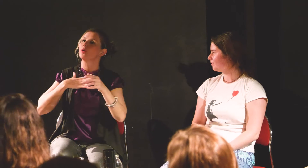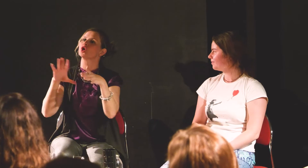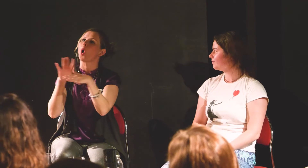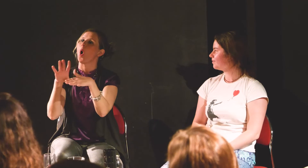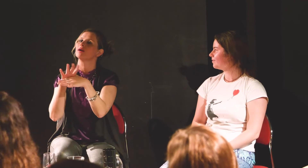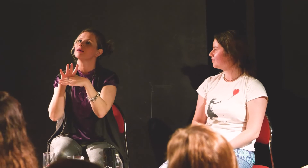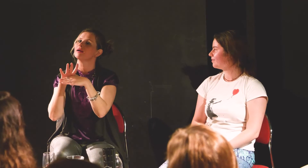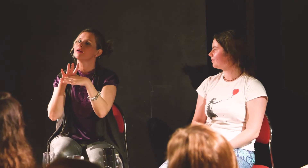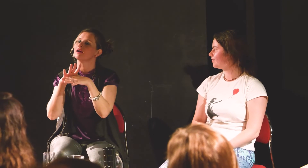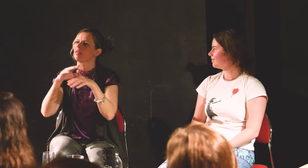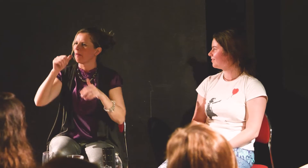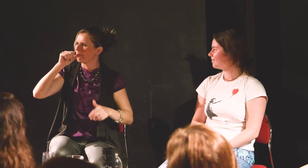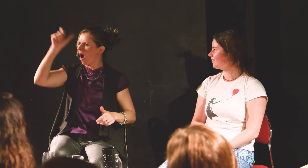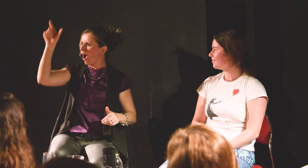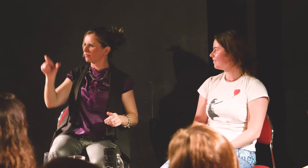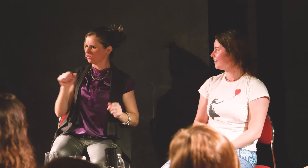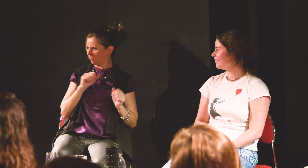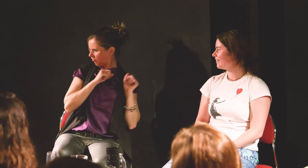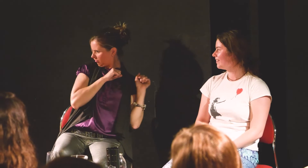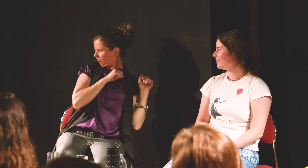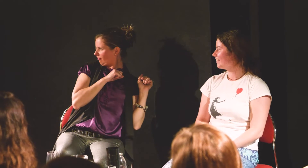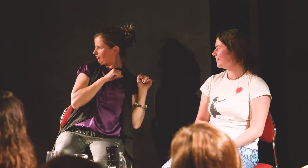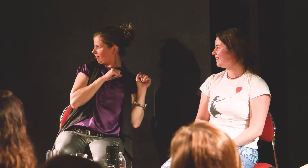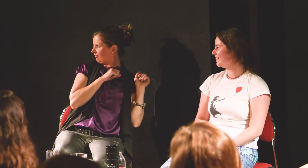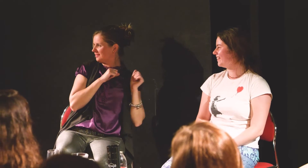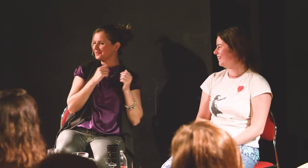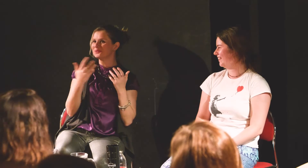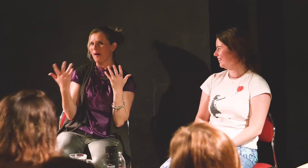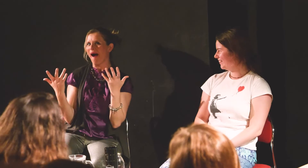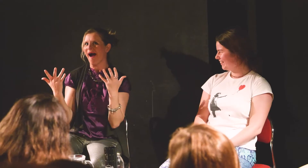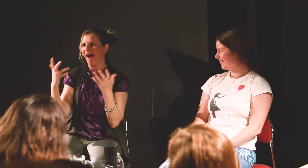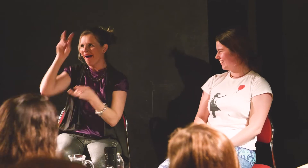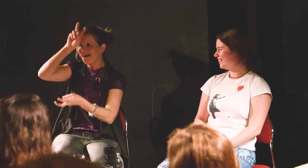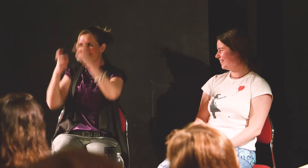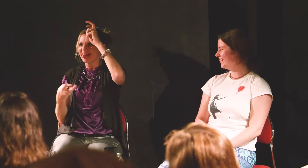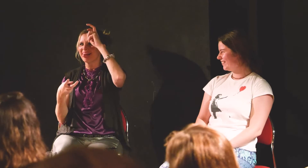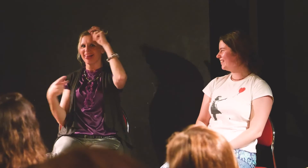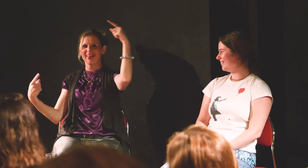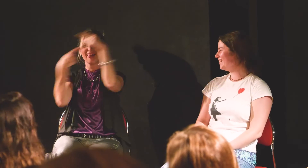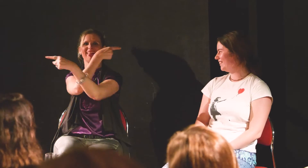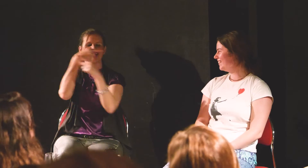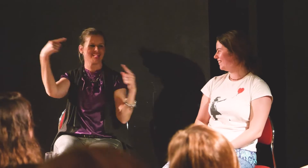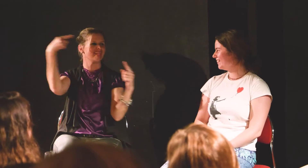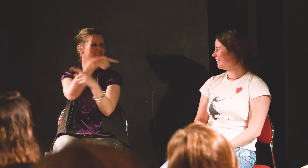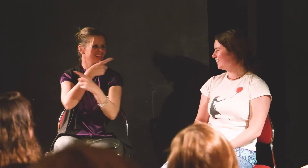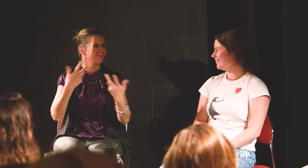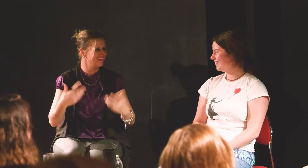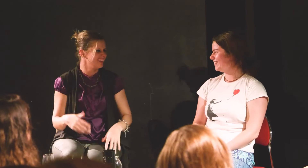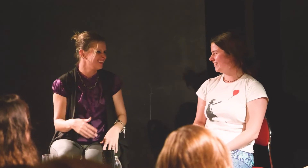in England. I'd like a glass of Coke, please. Highly offended. So yeah, a lot